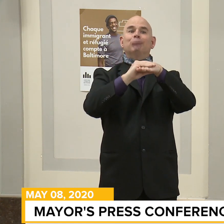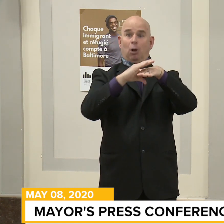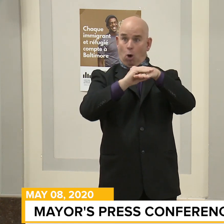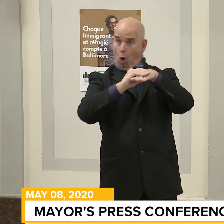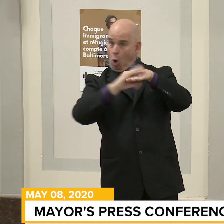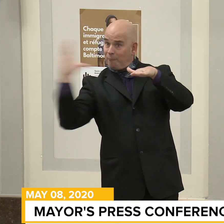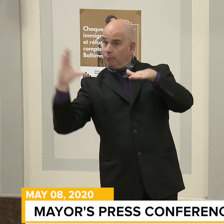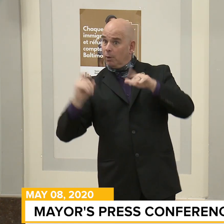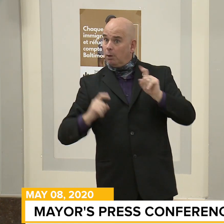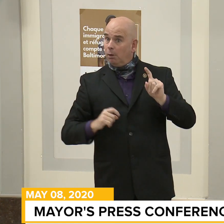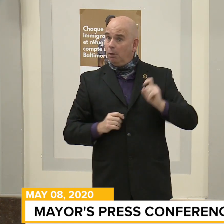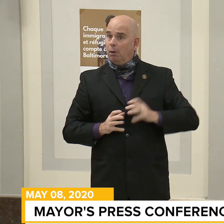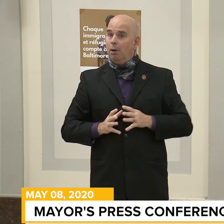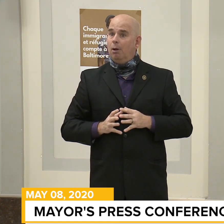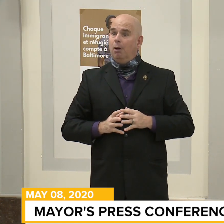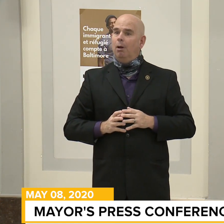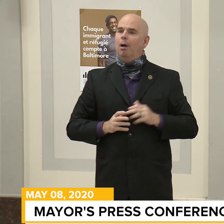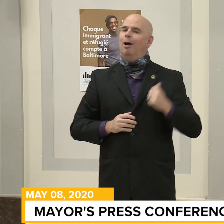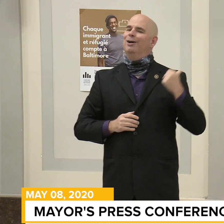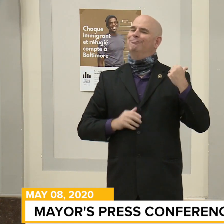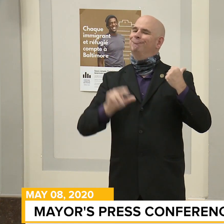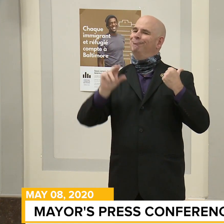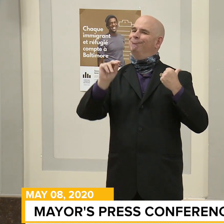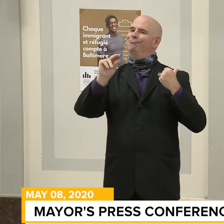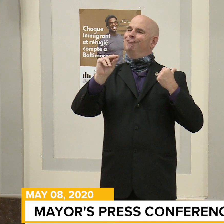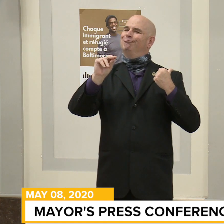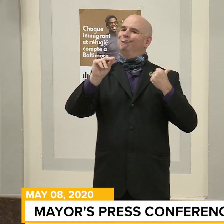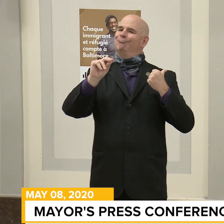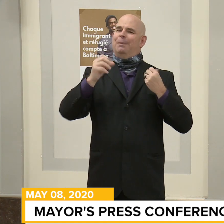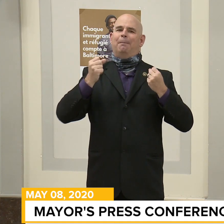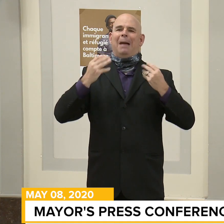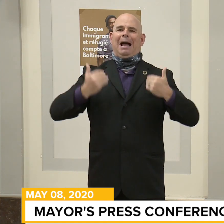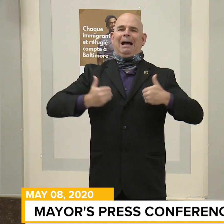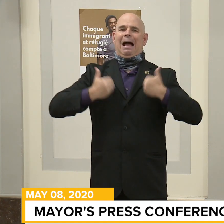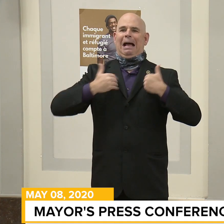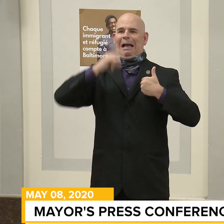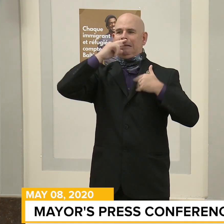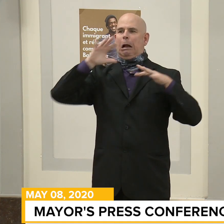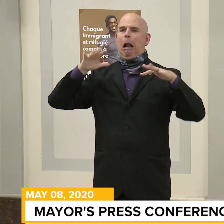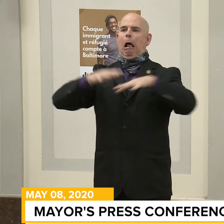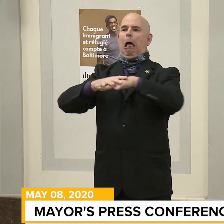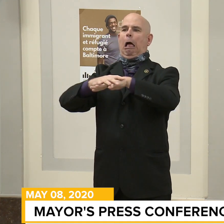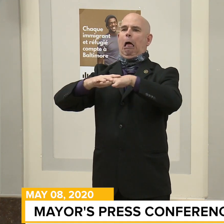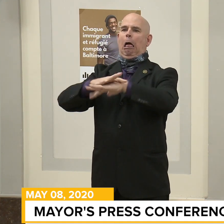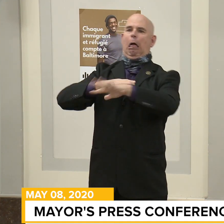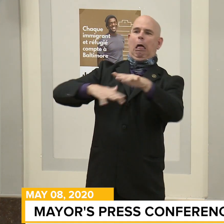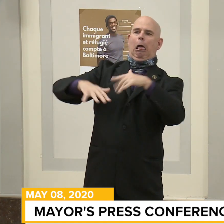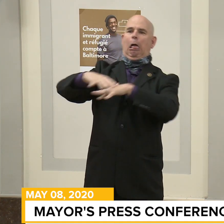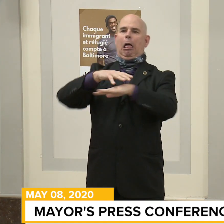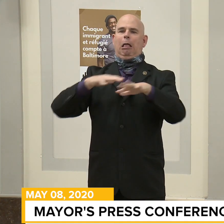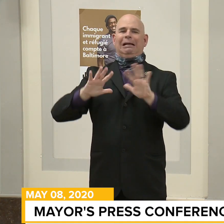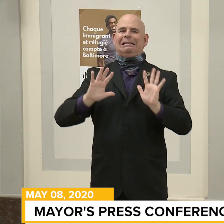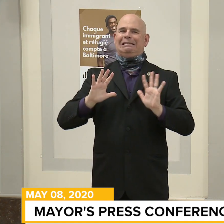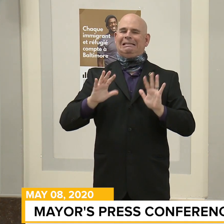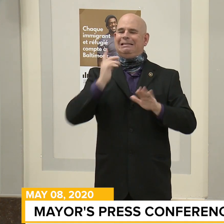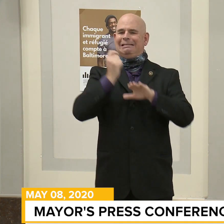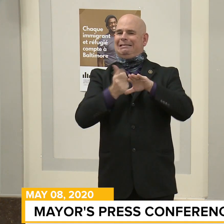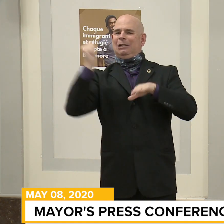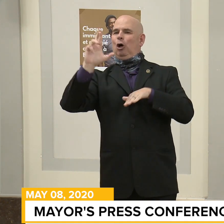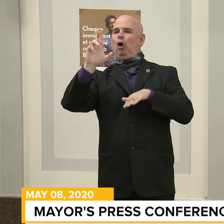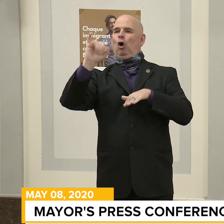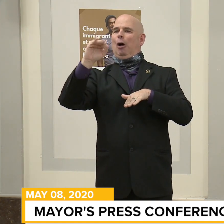people out there, and they probably won't be practicing social distancing because they'll be playing against each other. Like